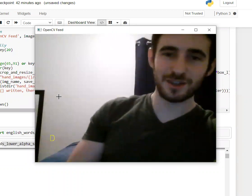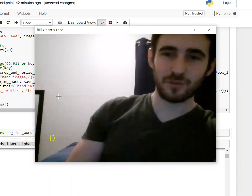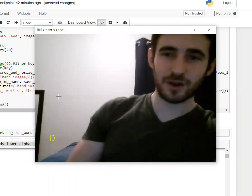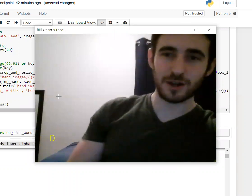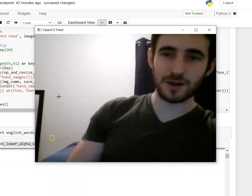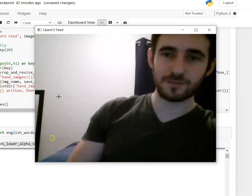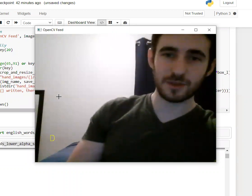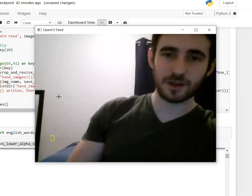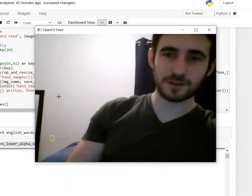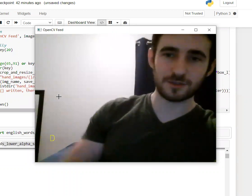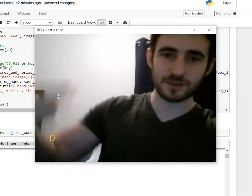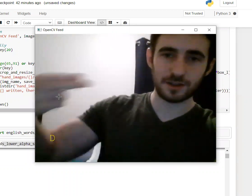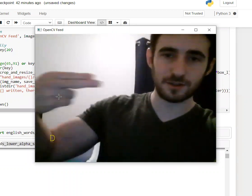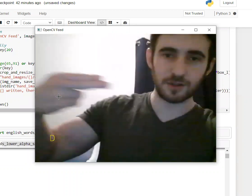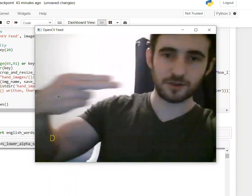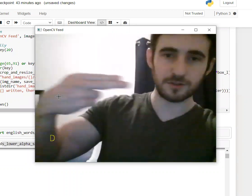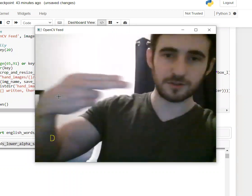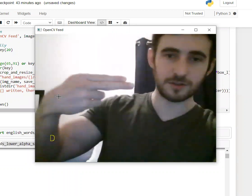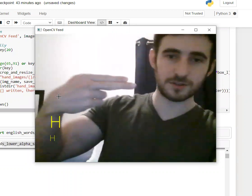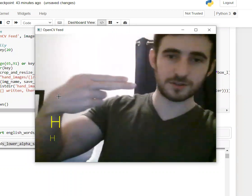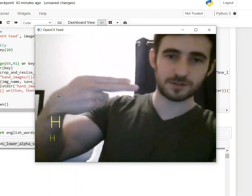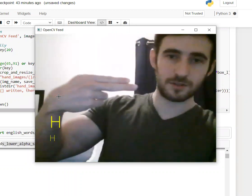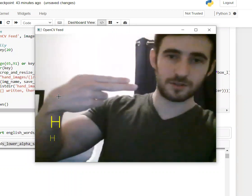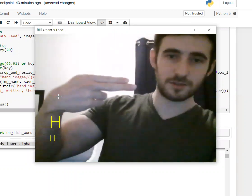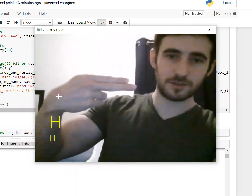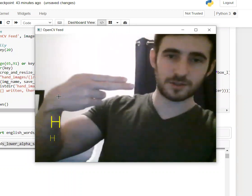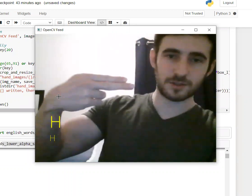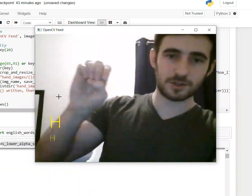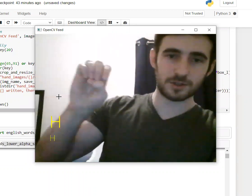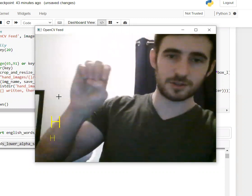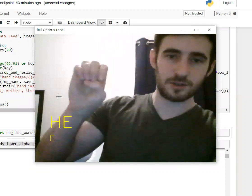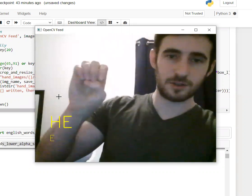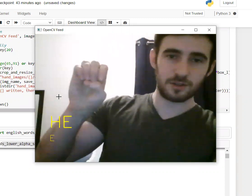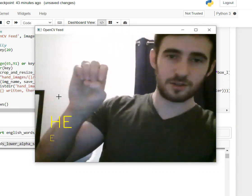resolution, but, I can try saying hello at least. So that's H-E-L.